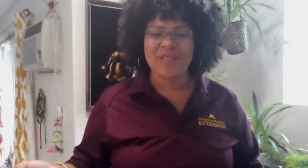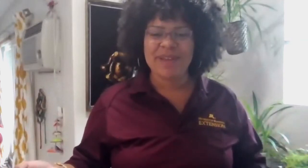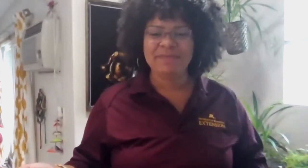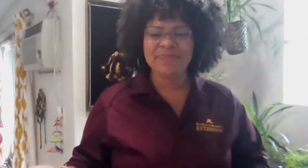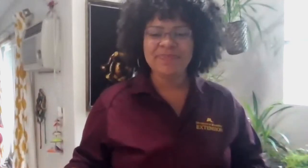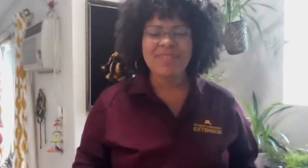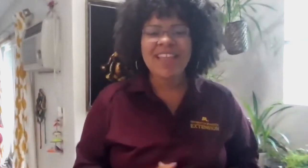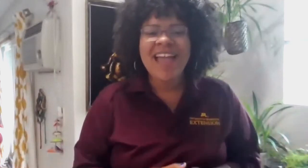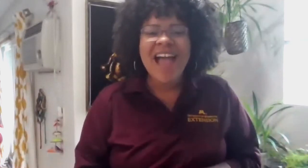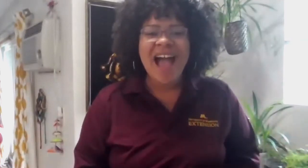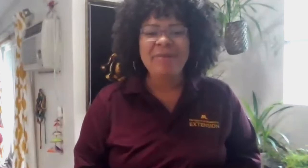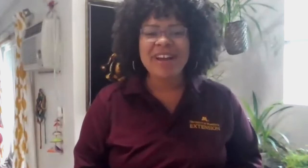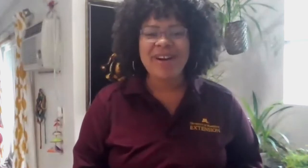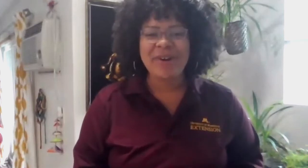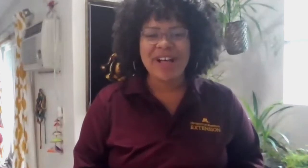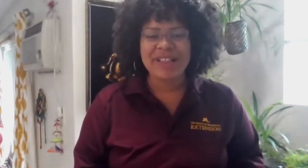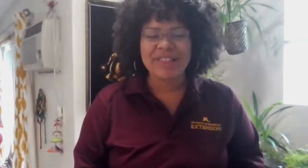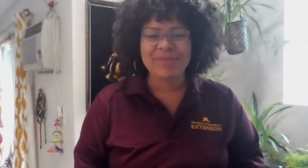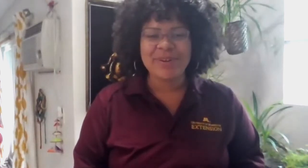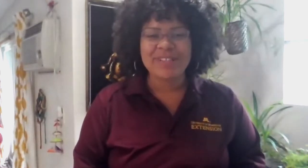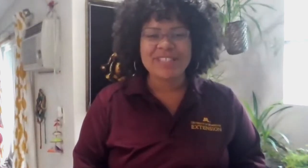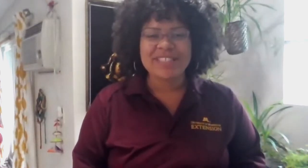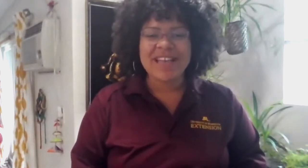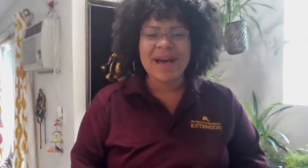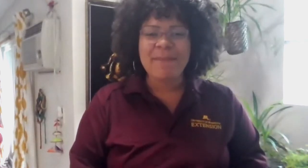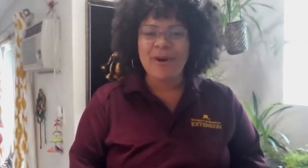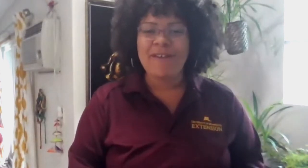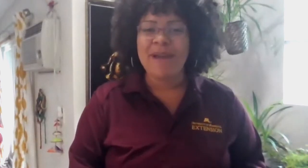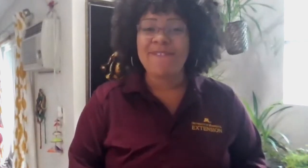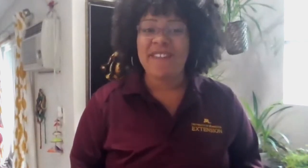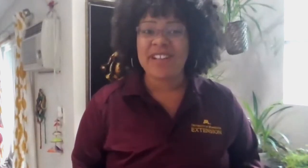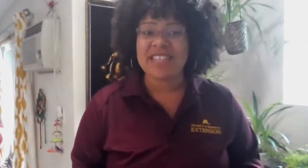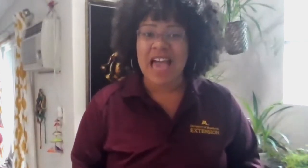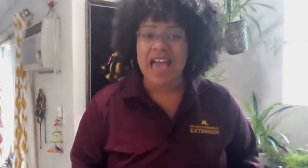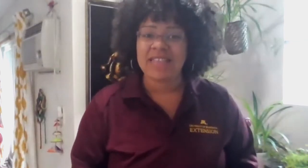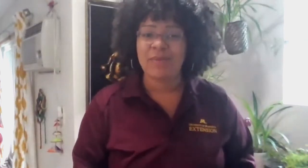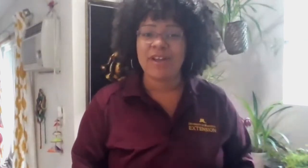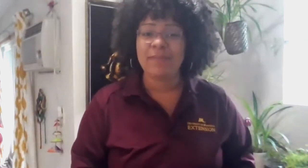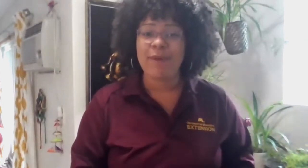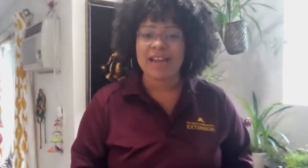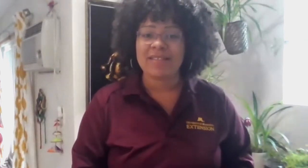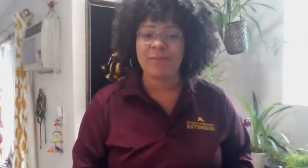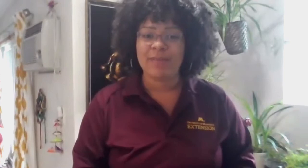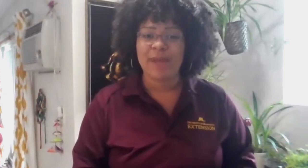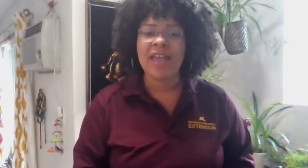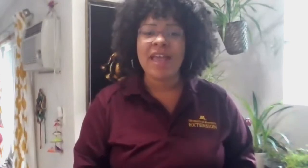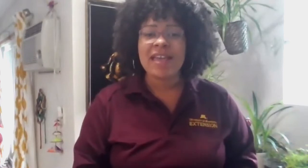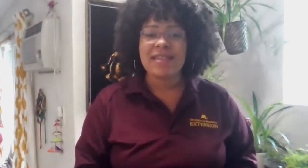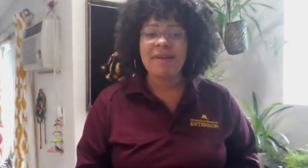me. And Bree, we got I'm gonna go some more of my favorite signs, and I want you to practice them with me. Some of